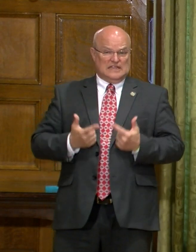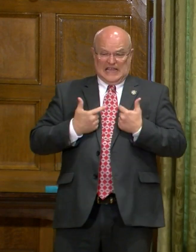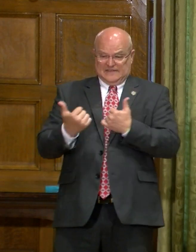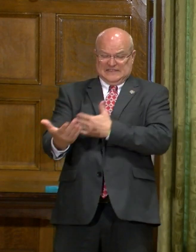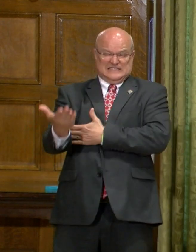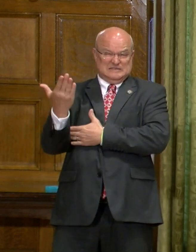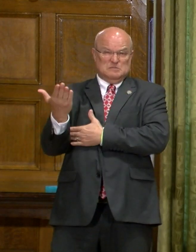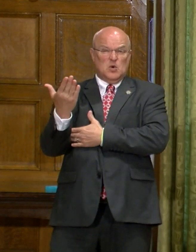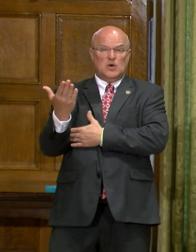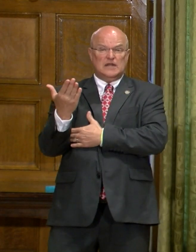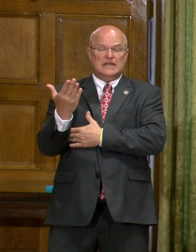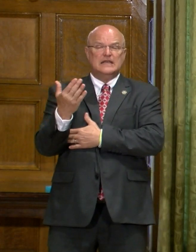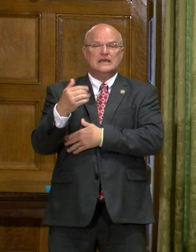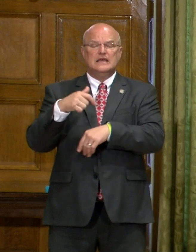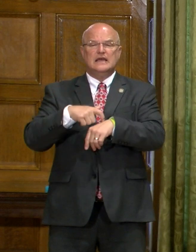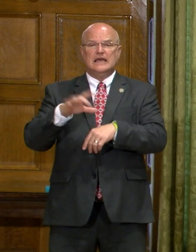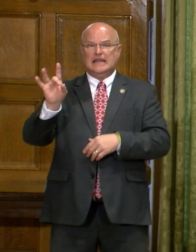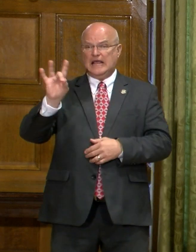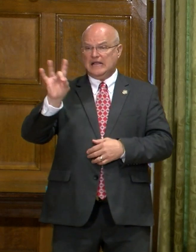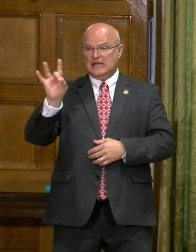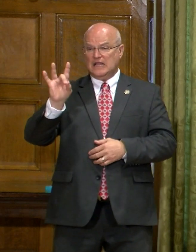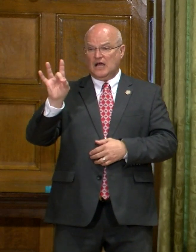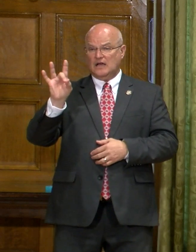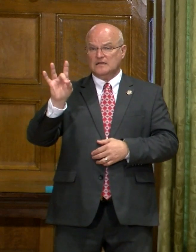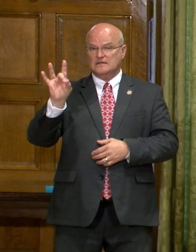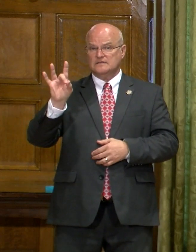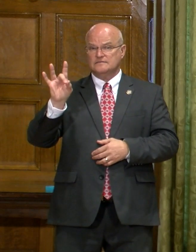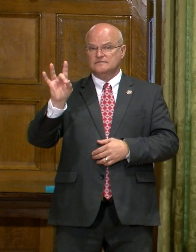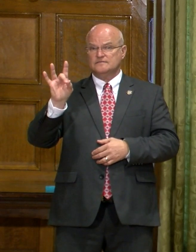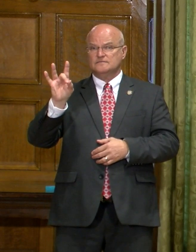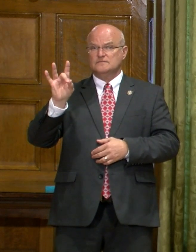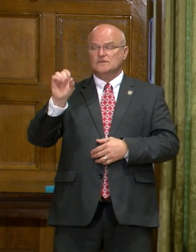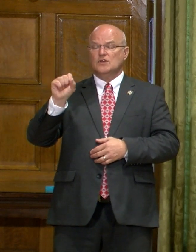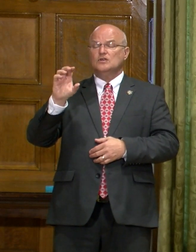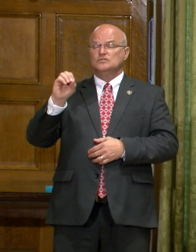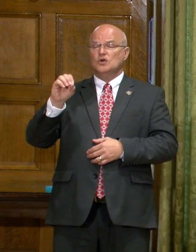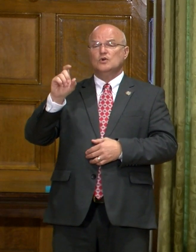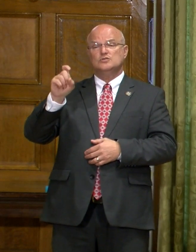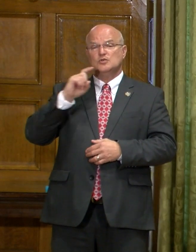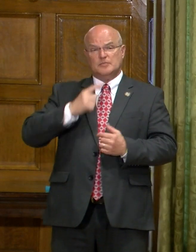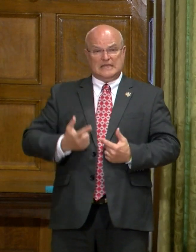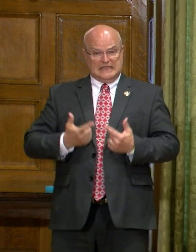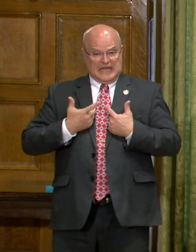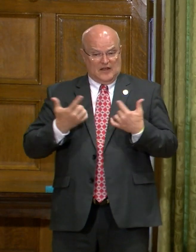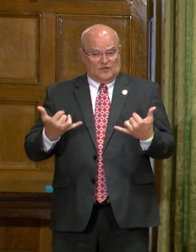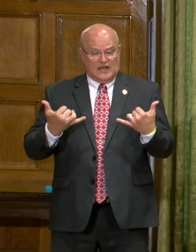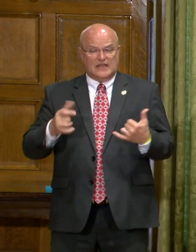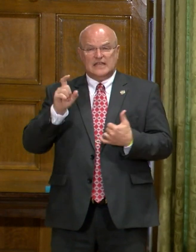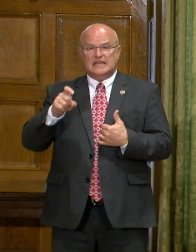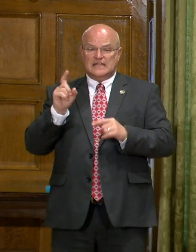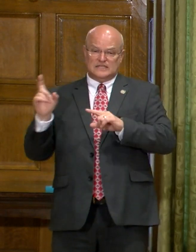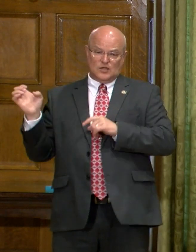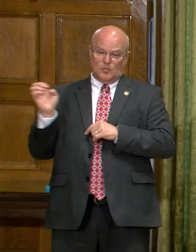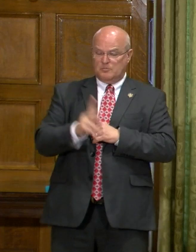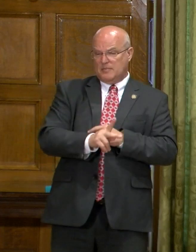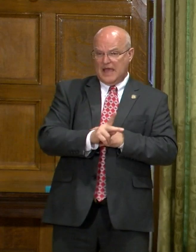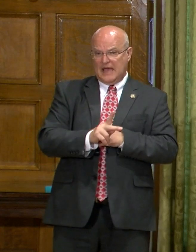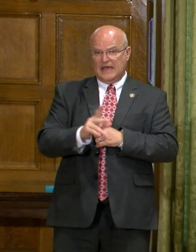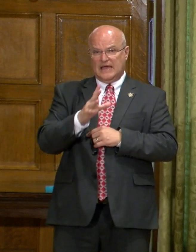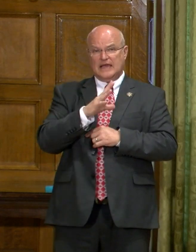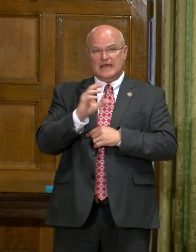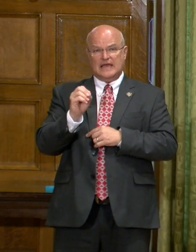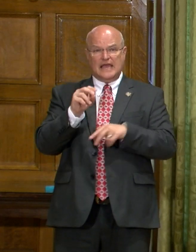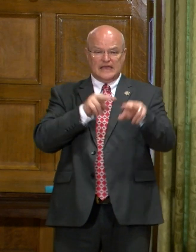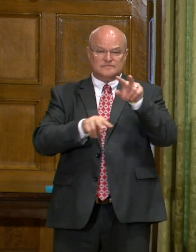this morning at 8 a.m., I believe. And so it should be live right now. He needs to go back